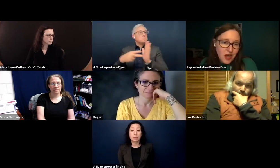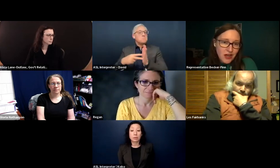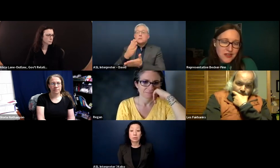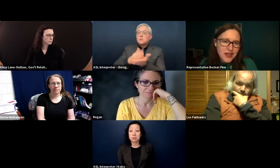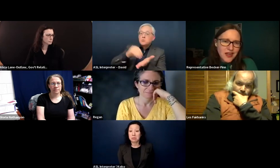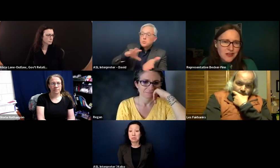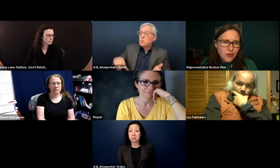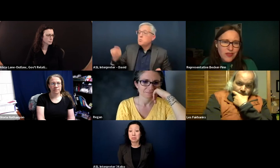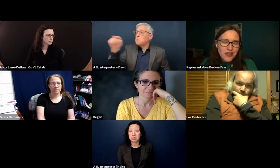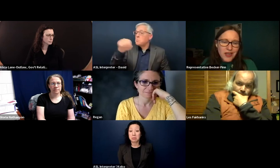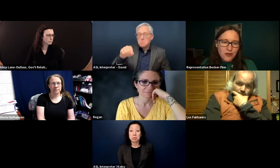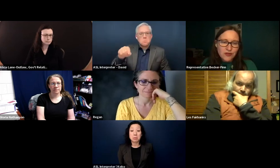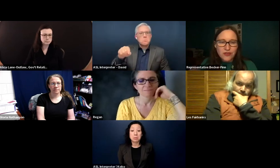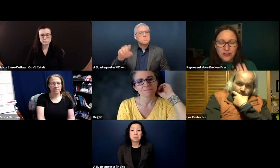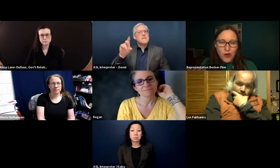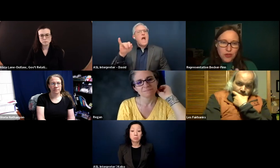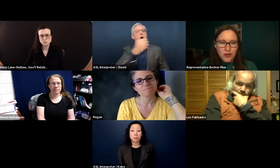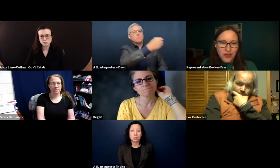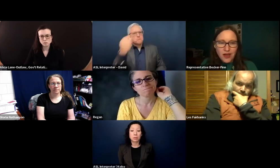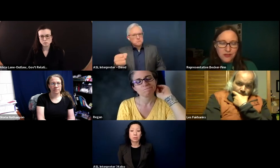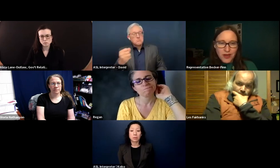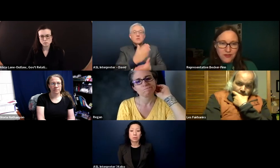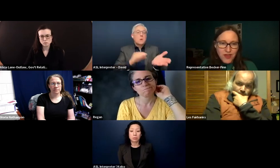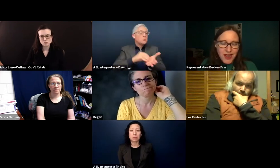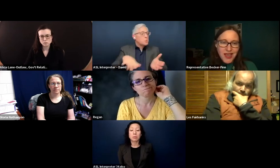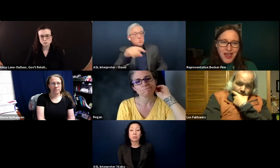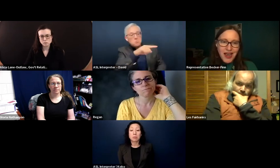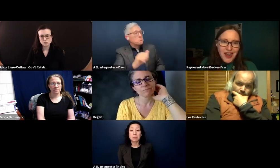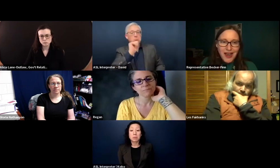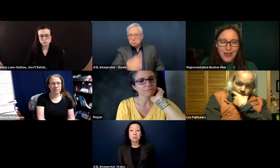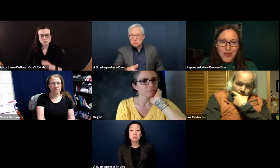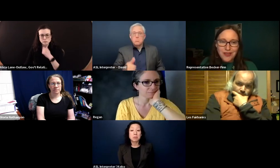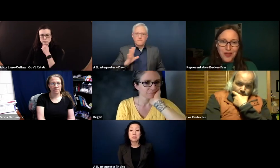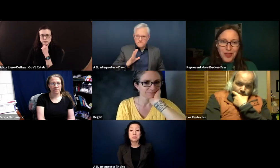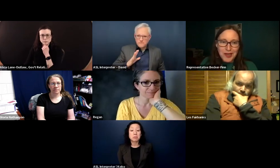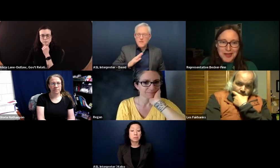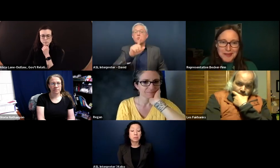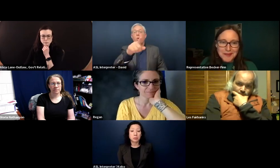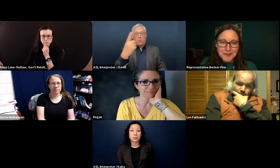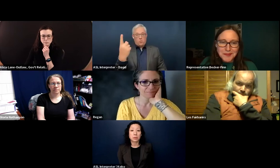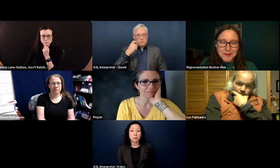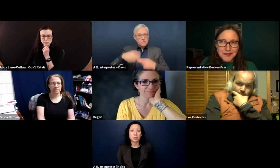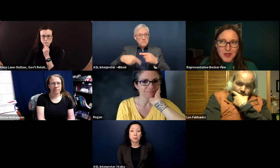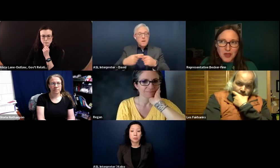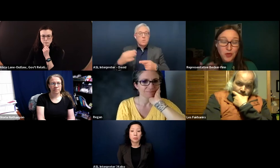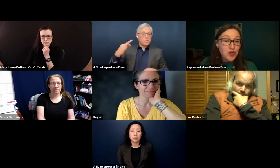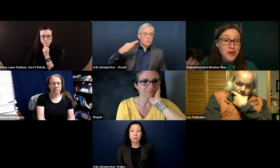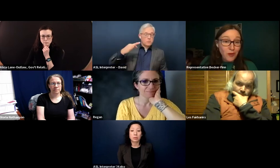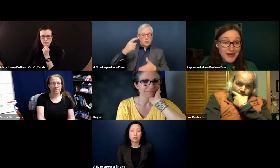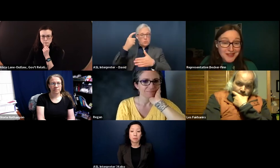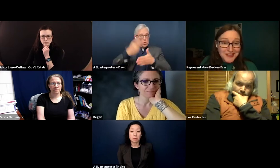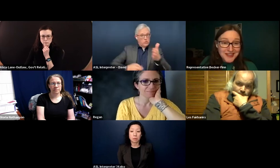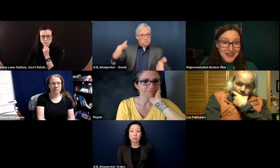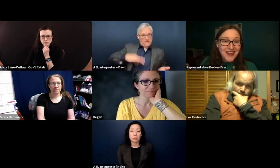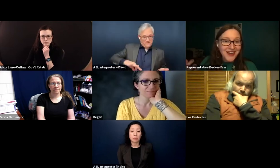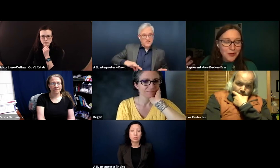it's not. And so I think, you know, sort of this question about the cost benefit, I think the your human